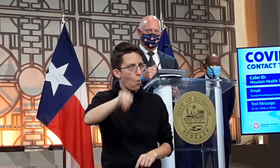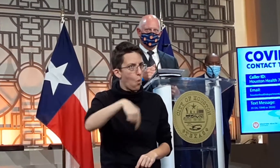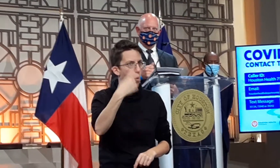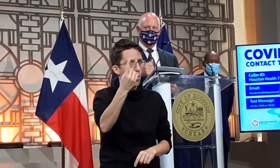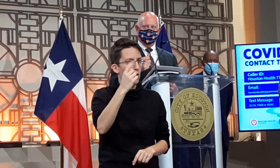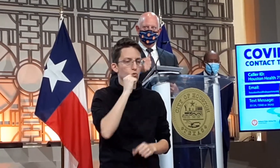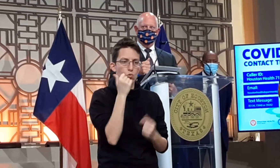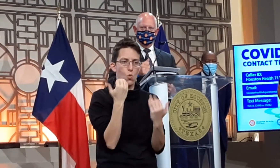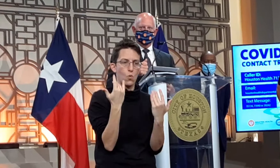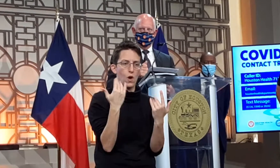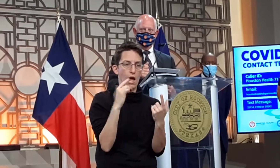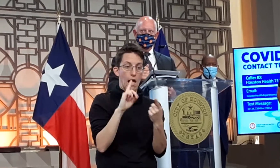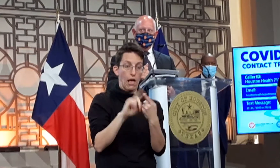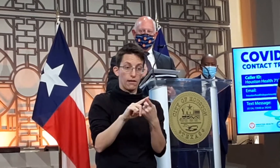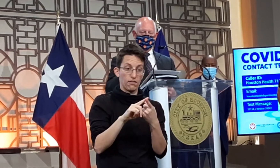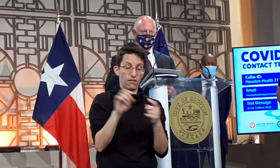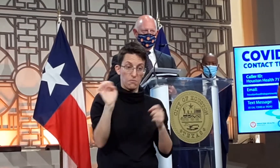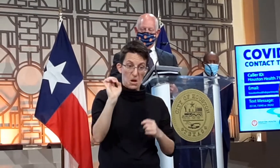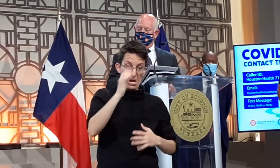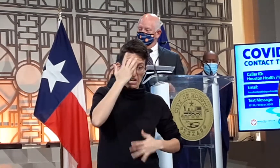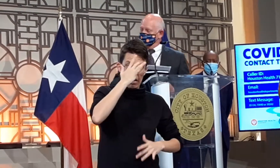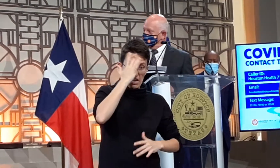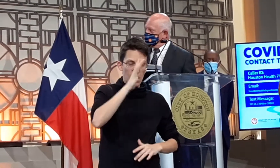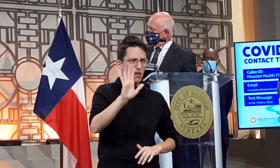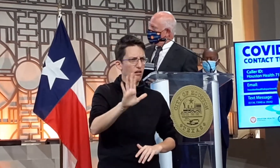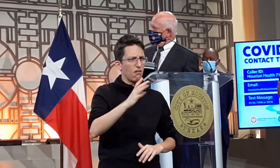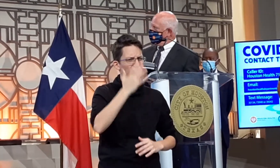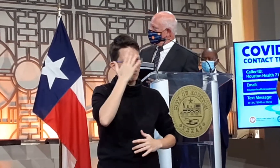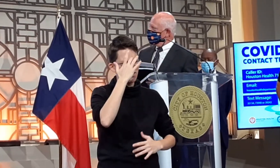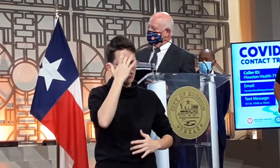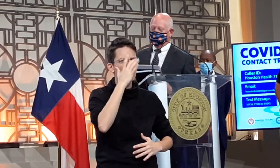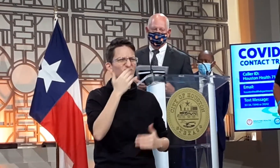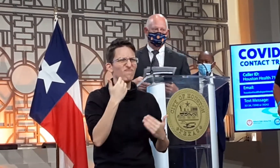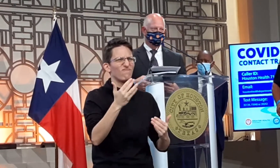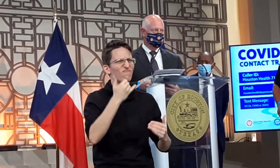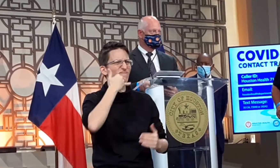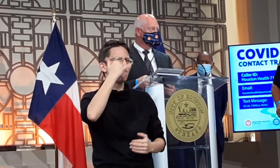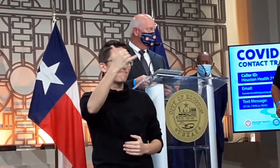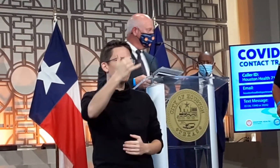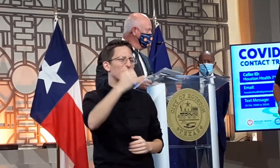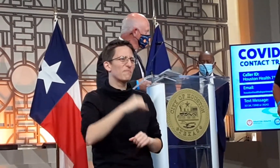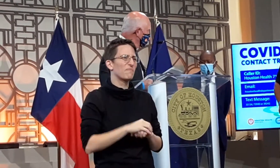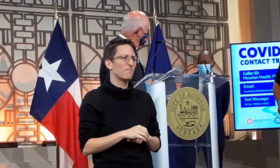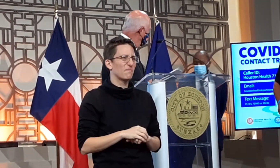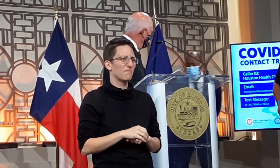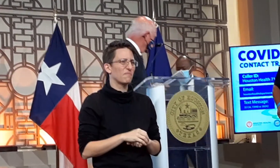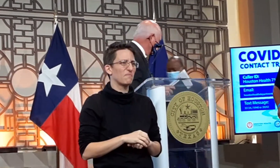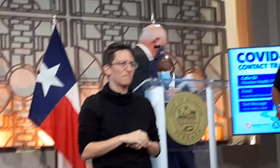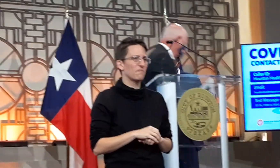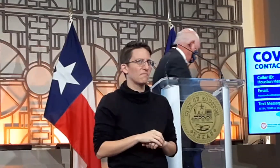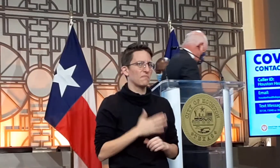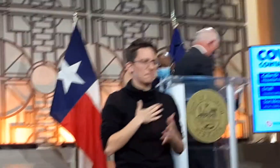so sick that you're in really big trouble. And I know that I believe Chief Payne is going to probably talk on that too, but those are my comments today, Mayor.